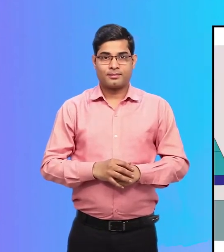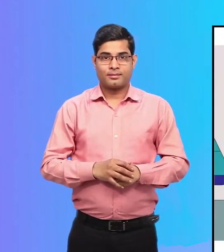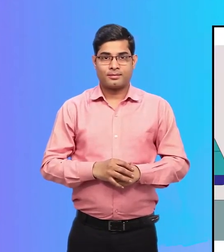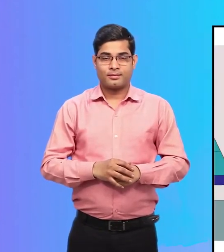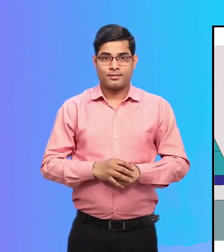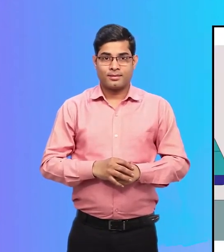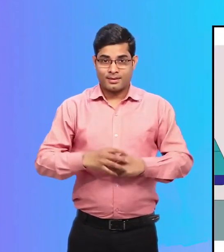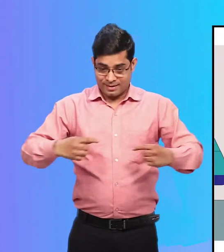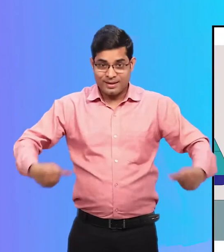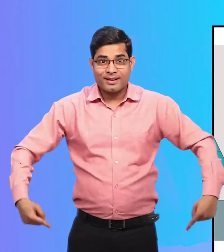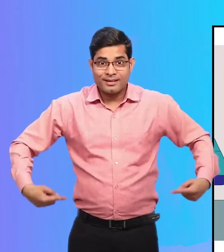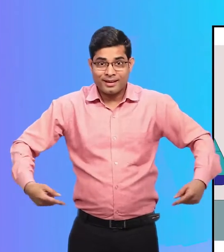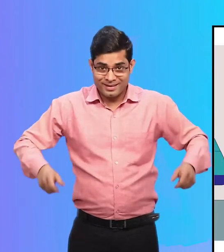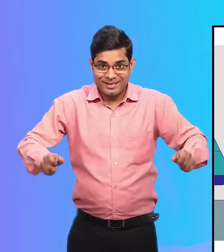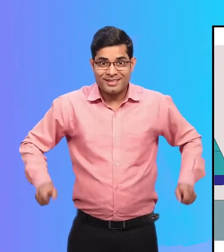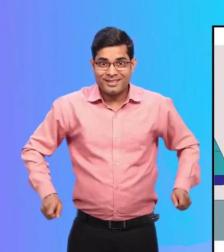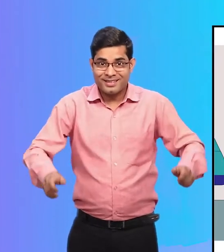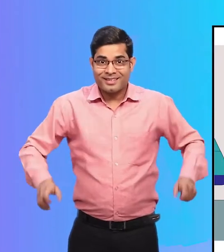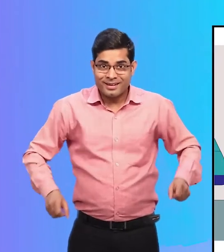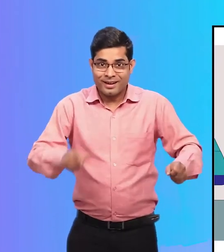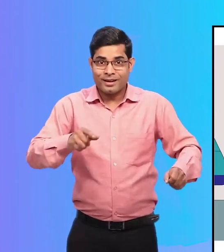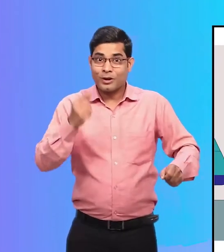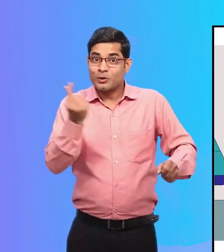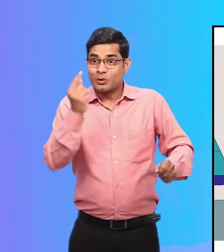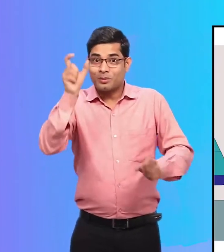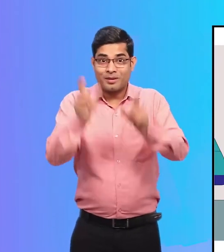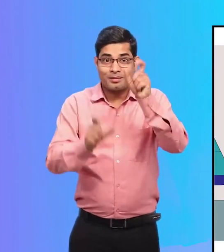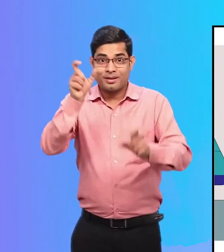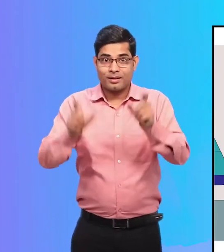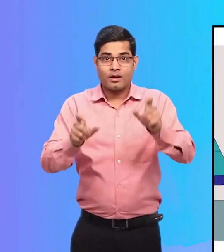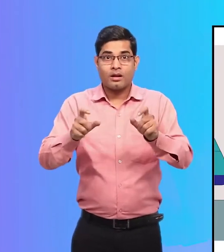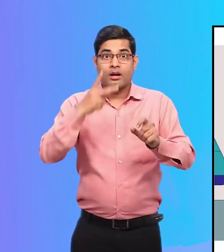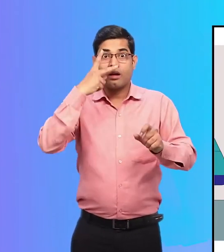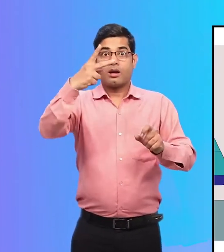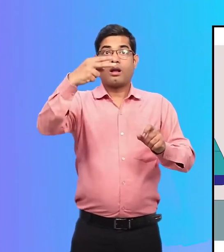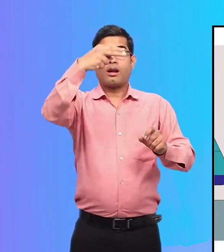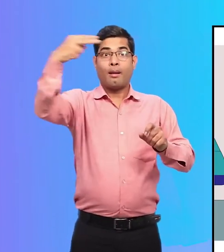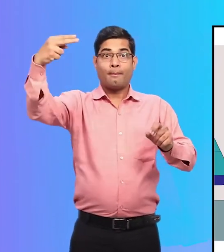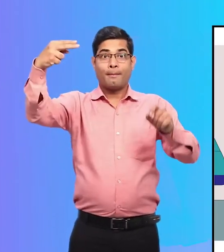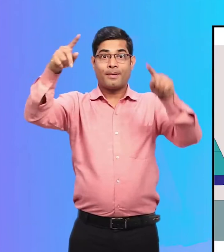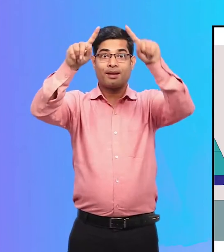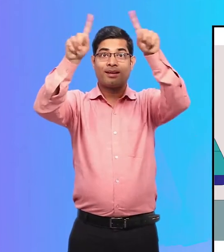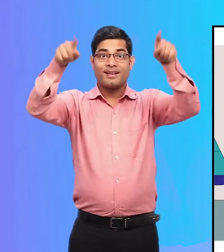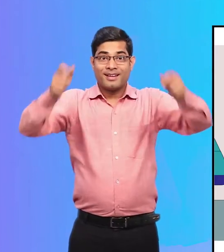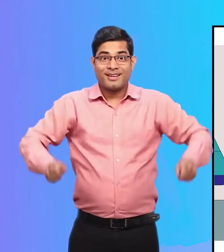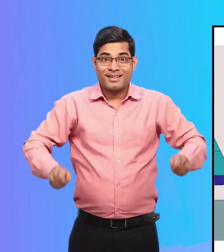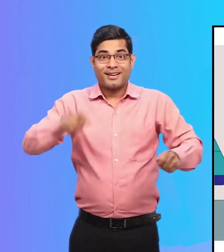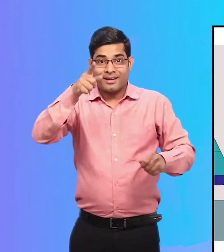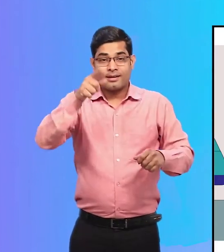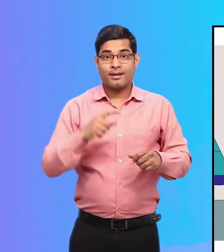shows Neeti is seated at the reserved area for wheelchair users with her wheelchair.